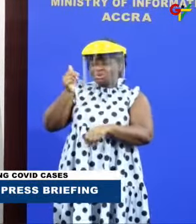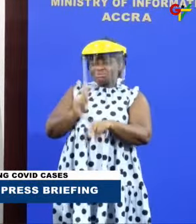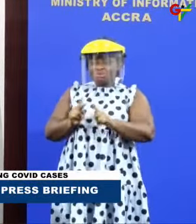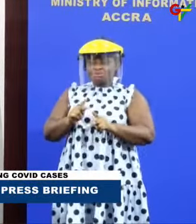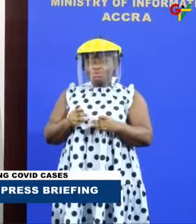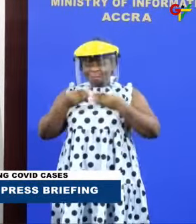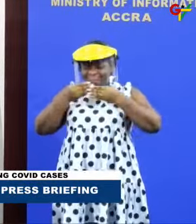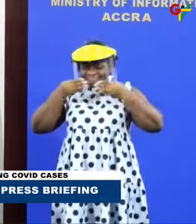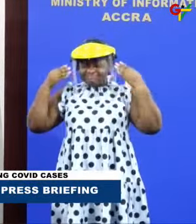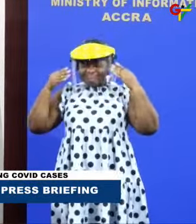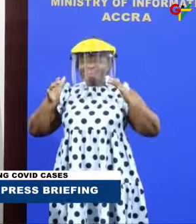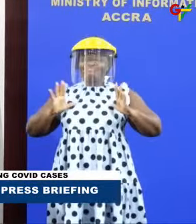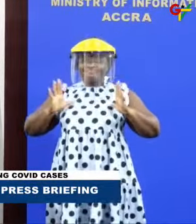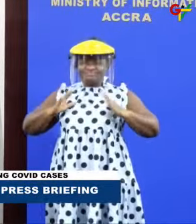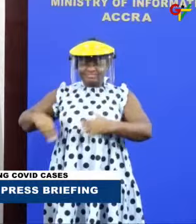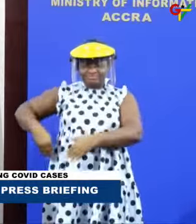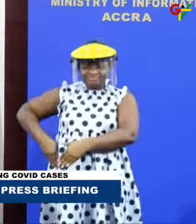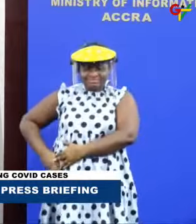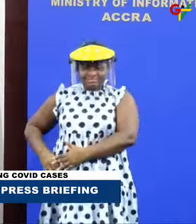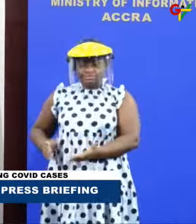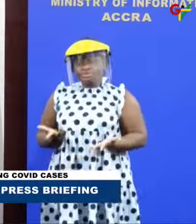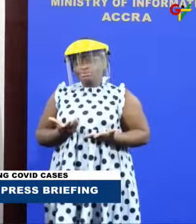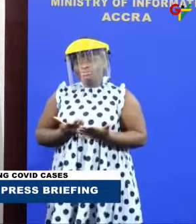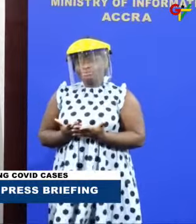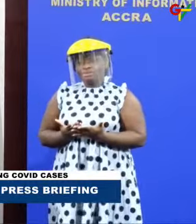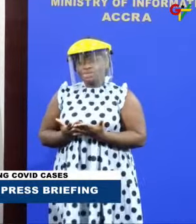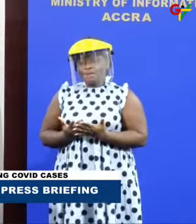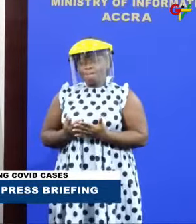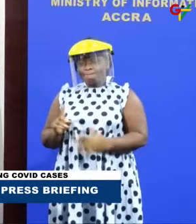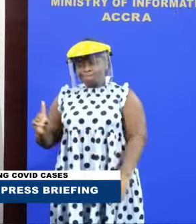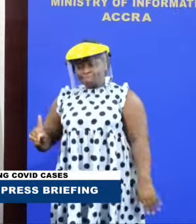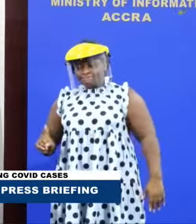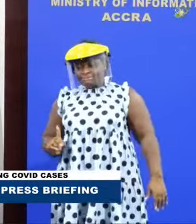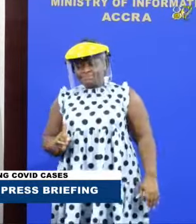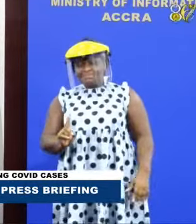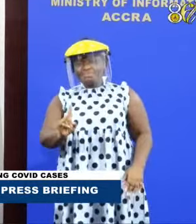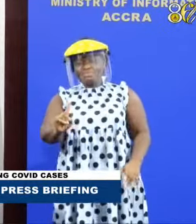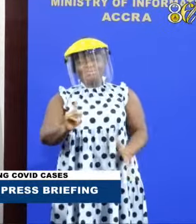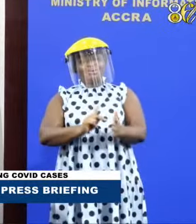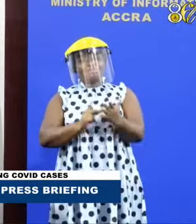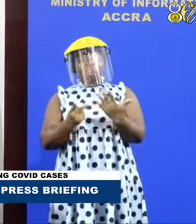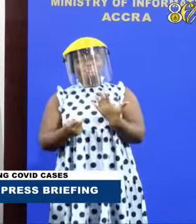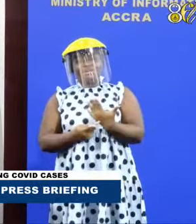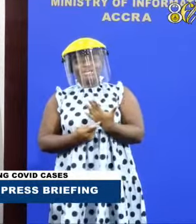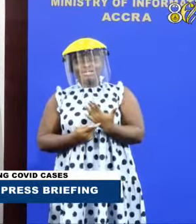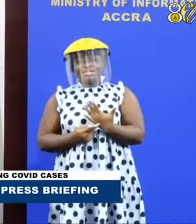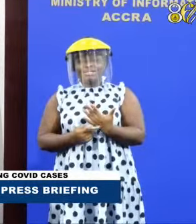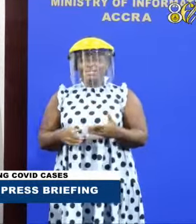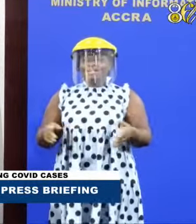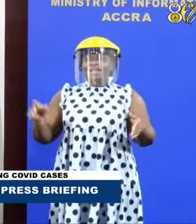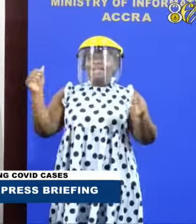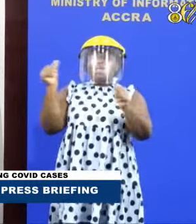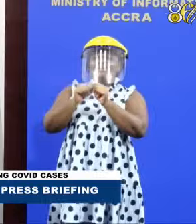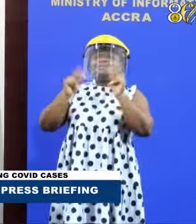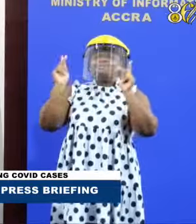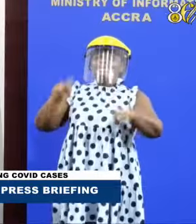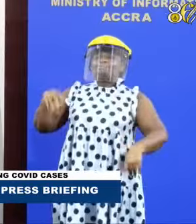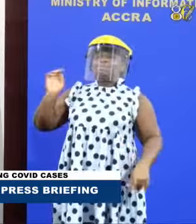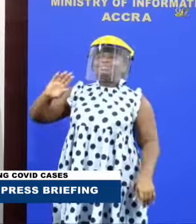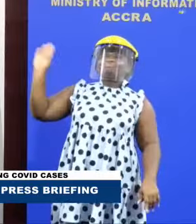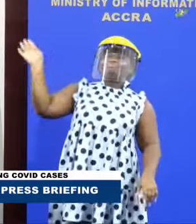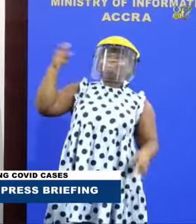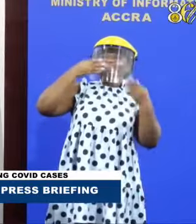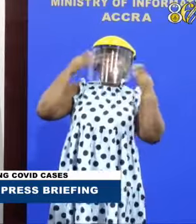house with their mask in their pocket. We went to an event and we asked that everybody should just wave their mask.